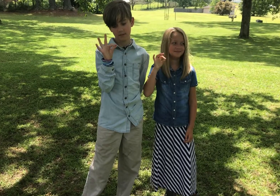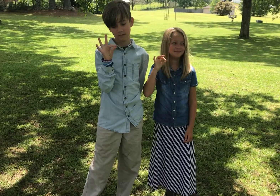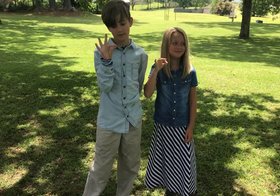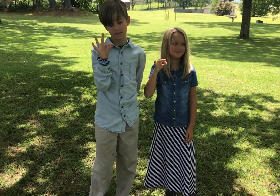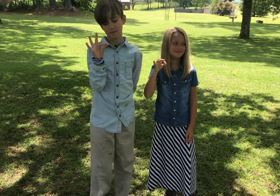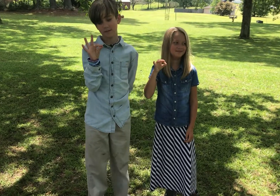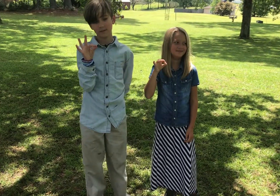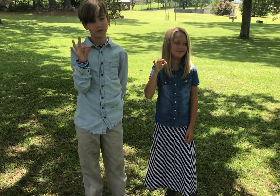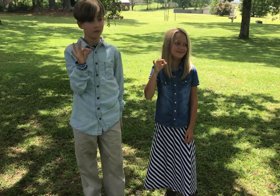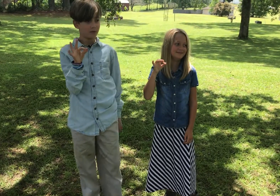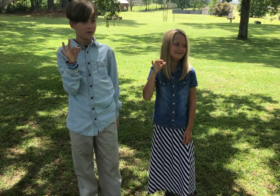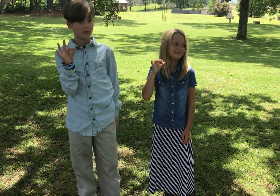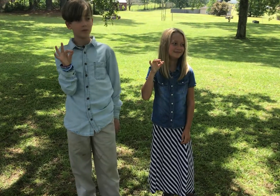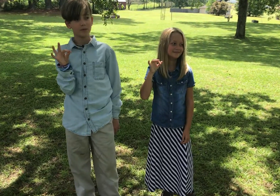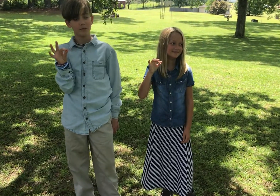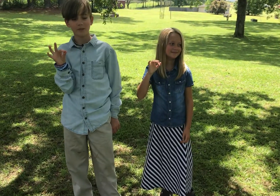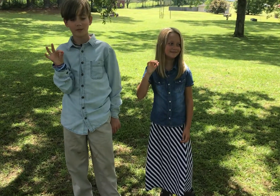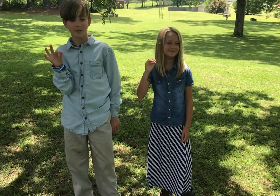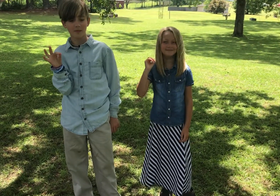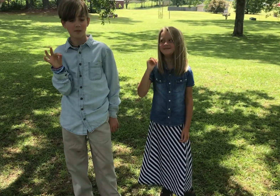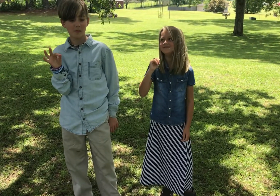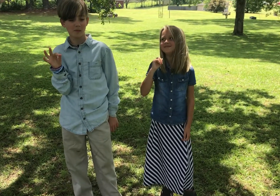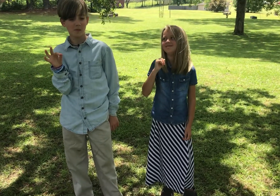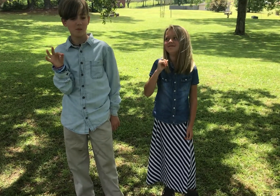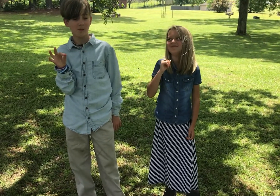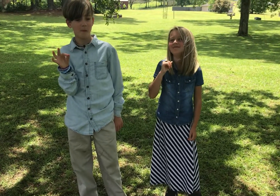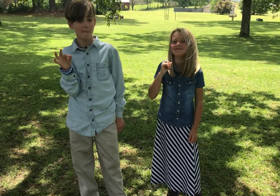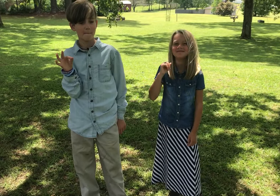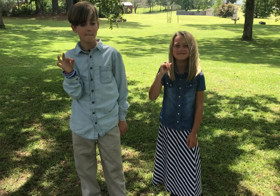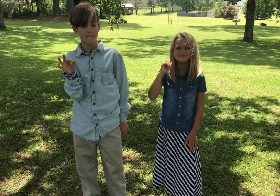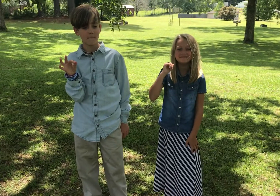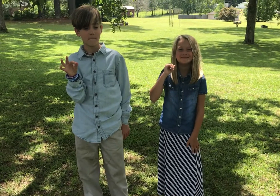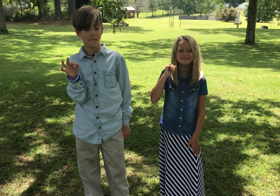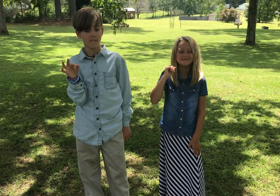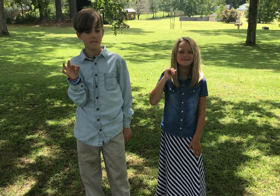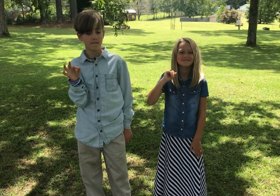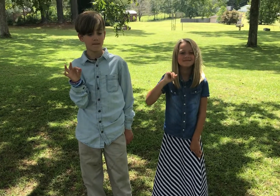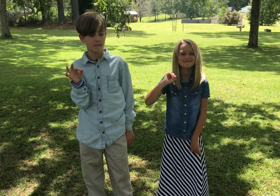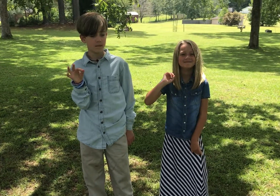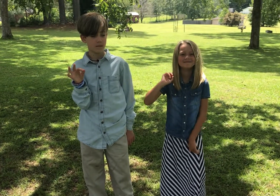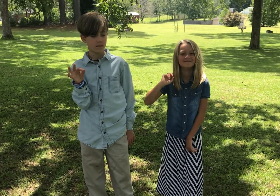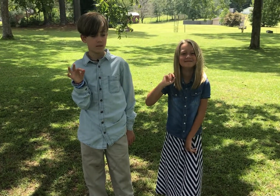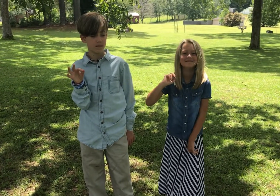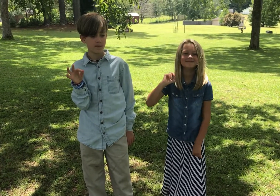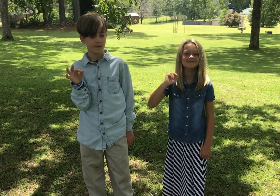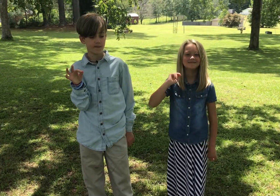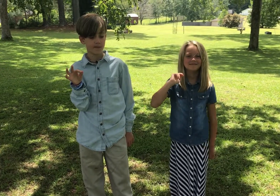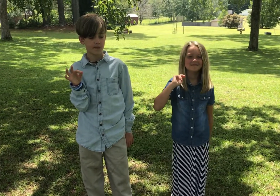1789. Okay, in New York, for New York, we're going to sign an